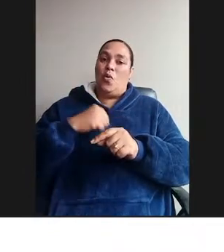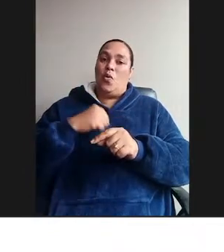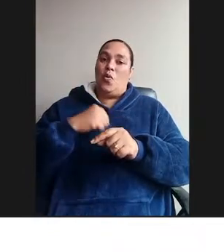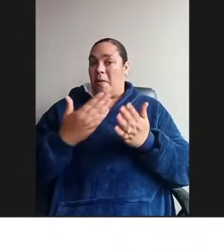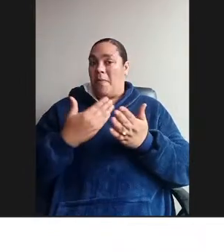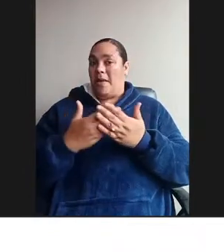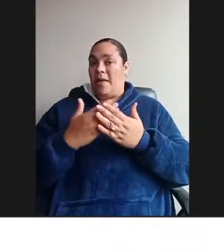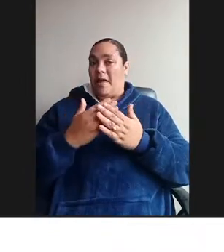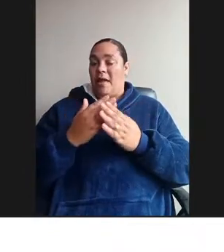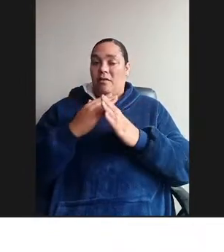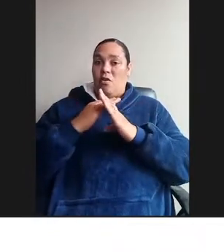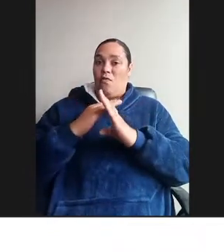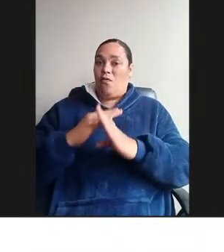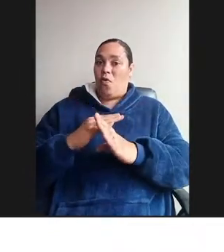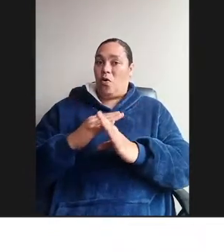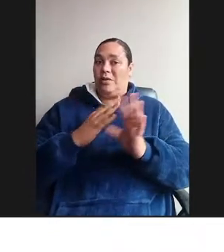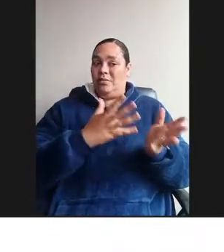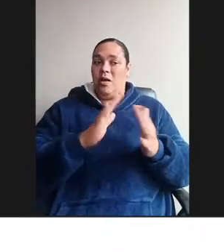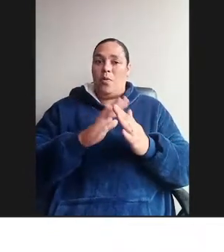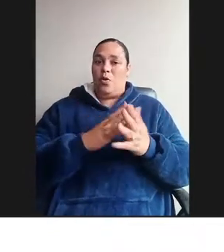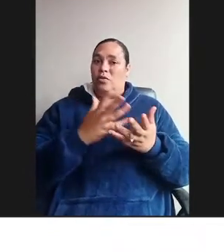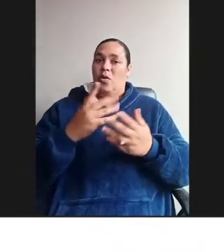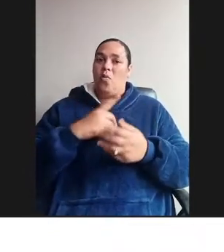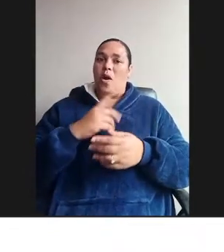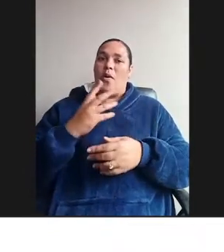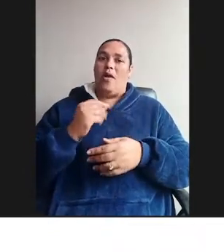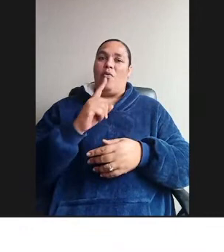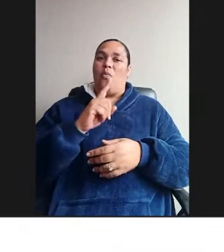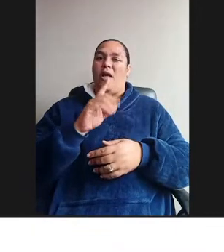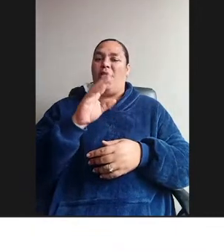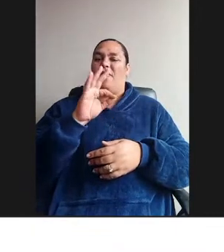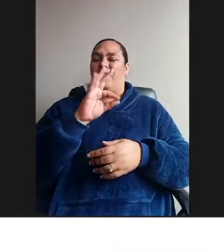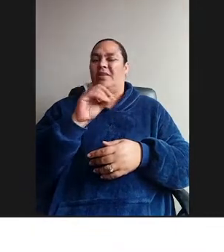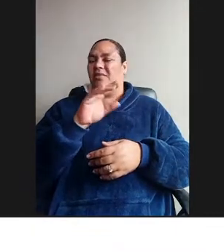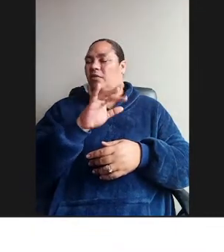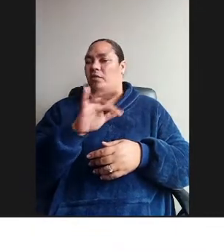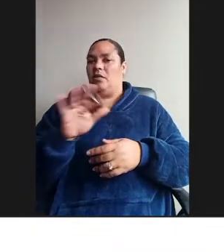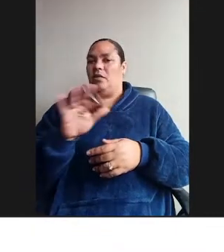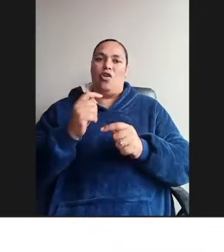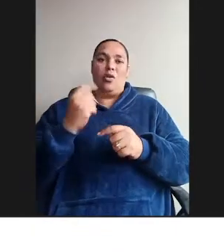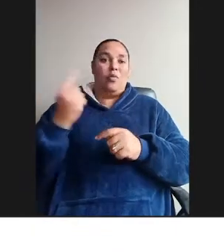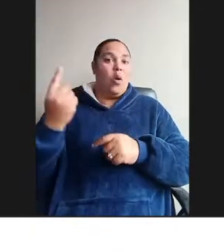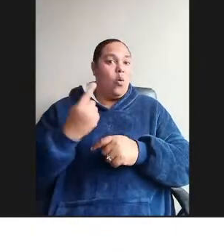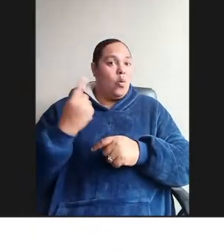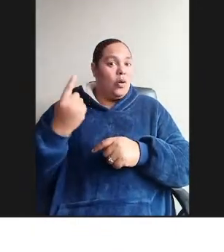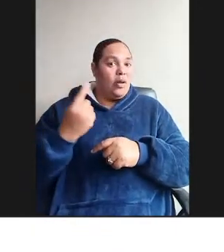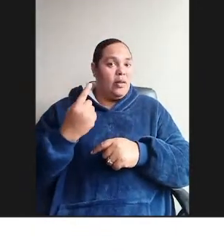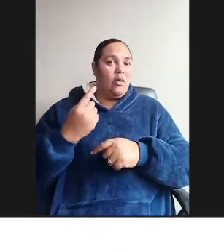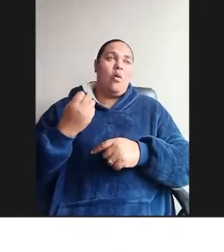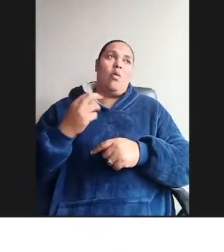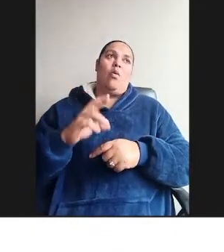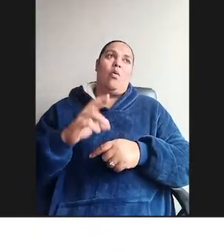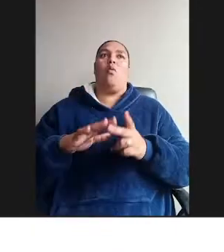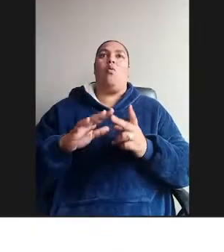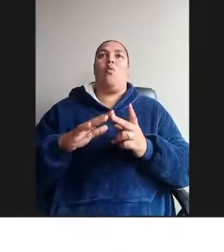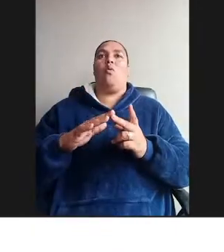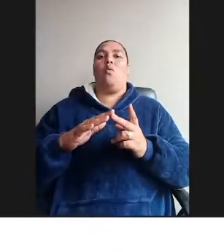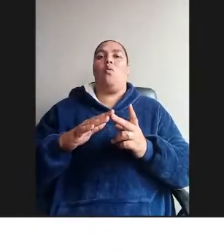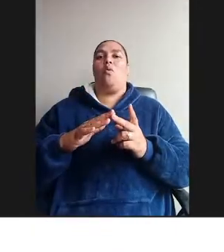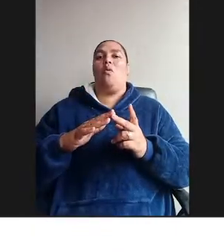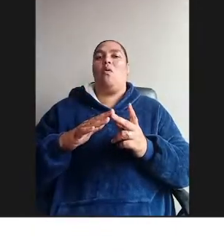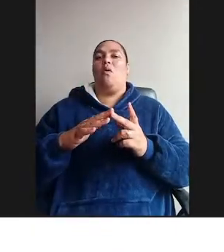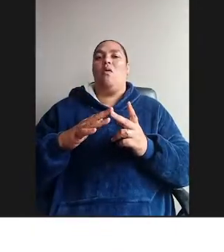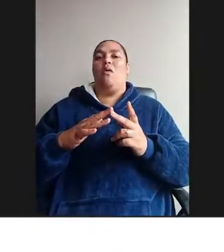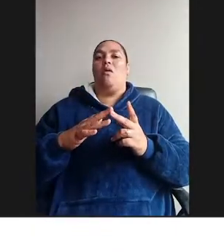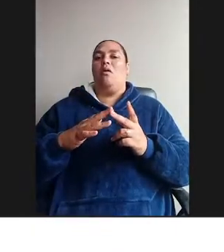it? Because we have about 130 something for the transport only for the expropriation and the